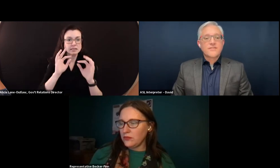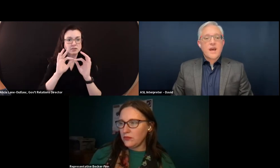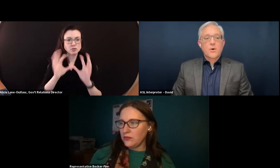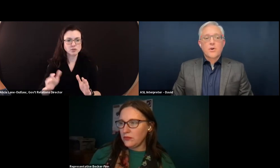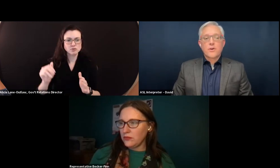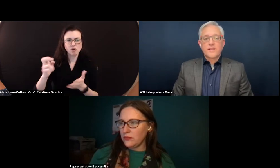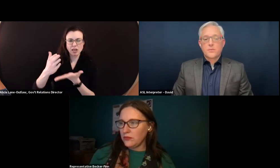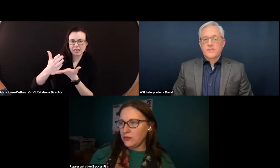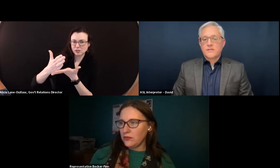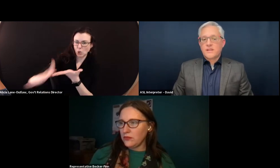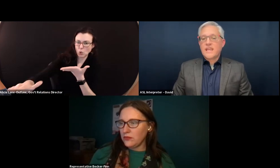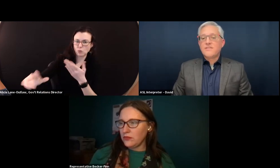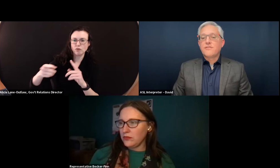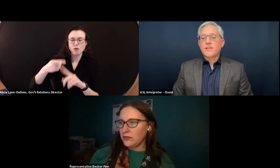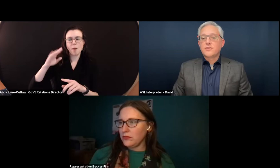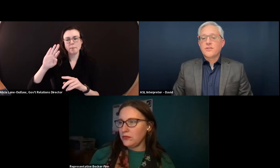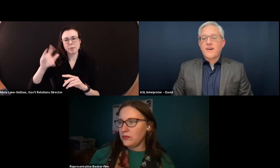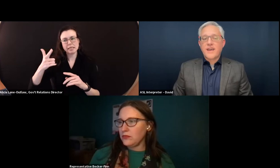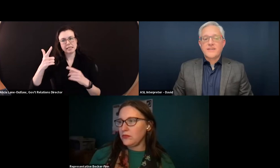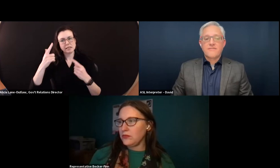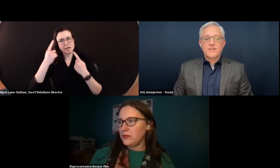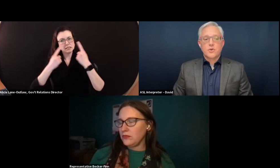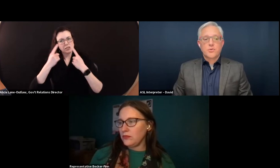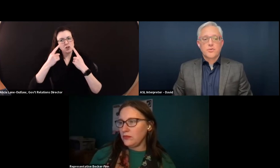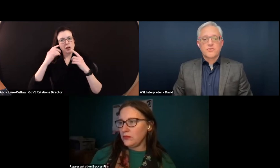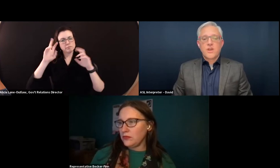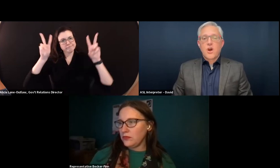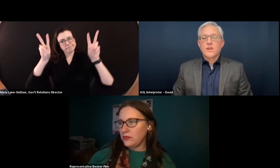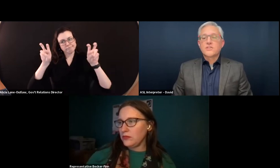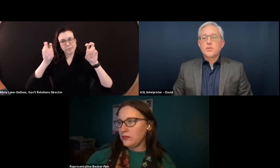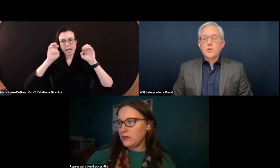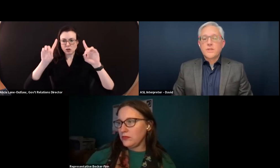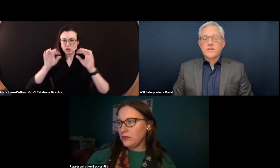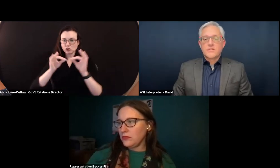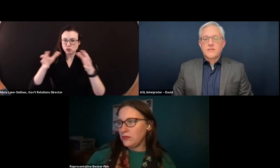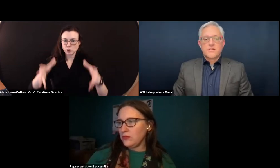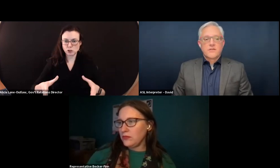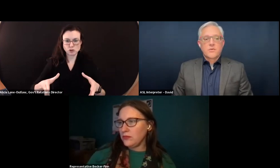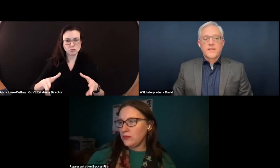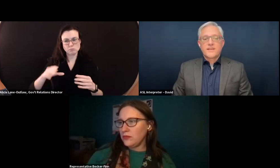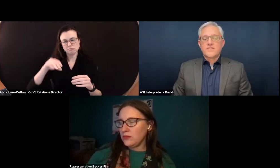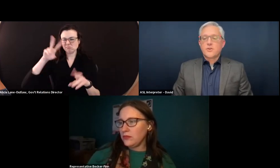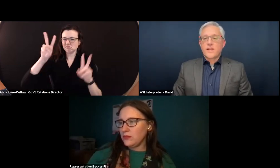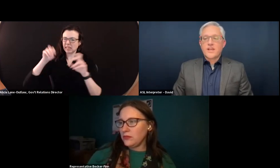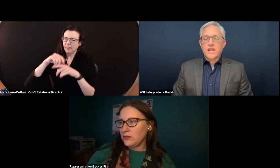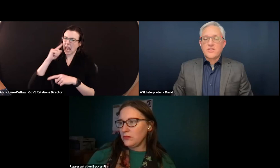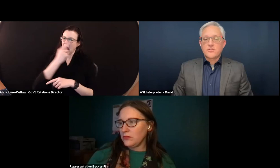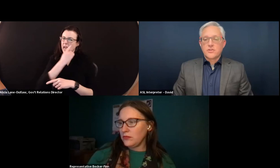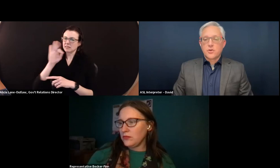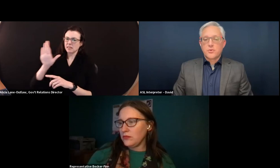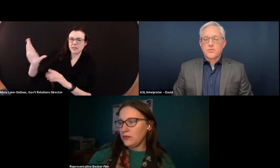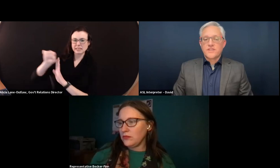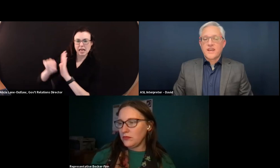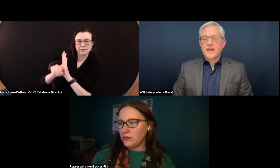As of now, currently written, even fully certified deaf interpreters are excluded from being considered